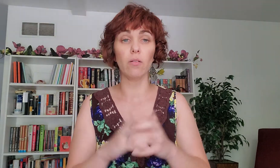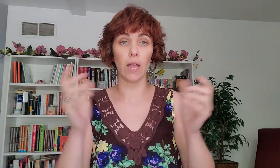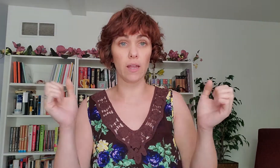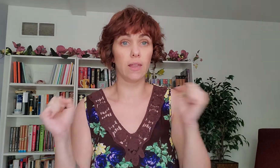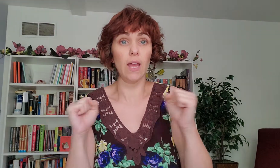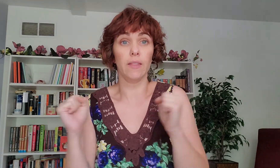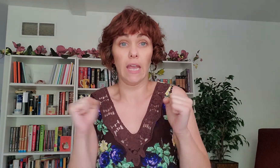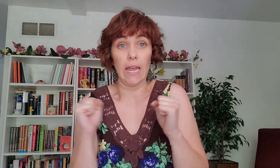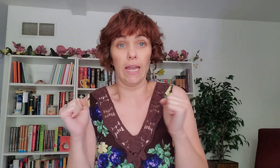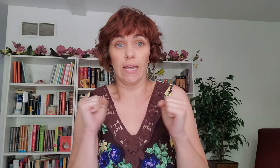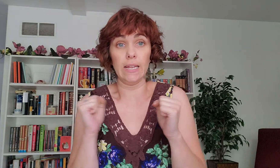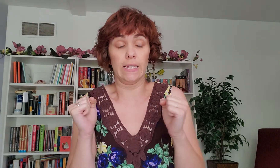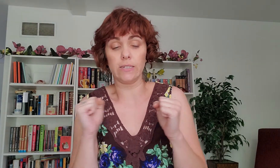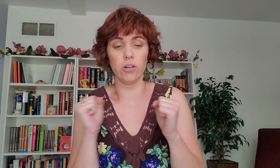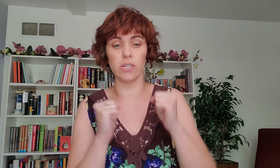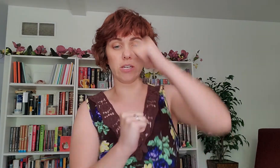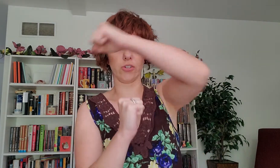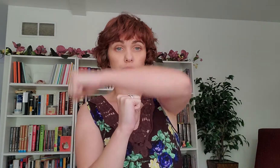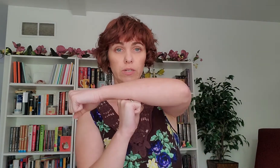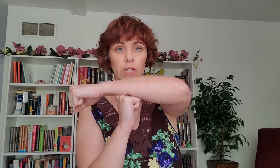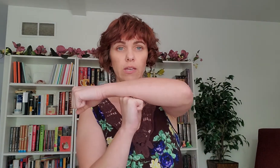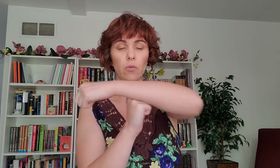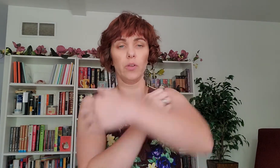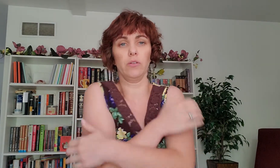I said, the Antarctic Treaty, or you could do the